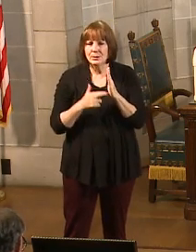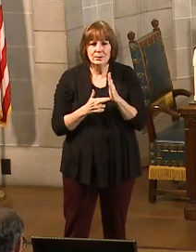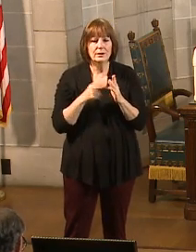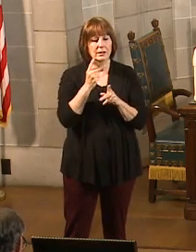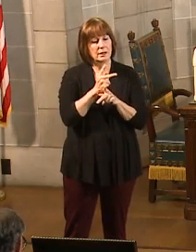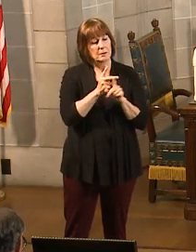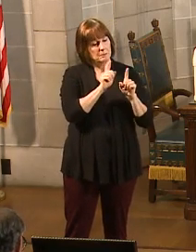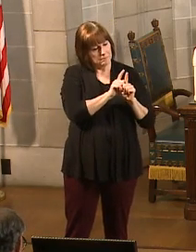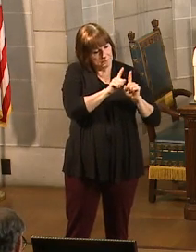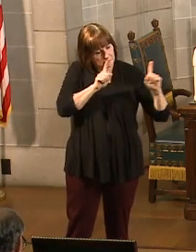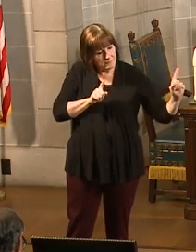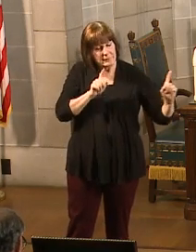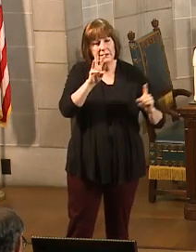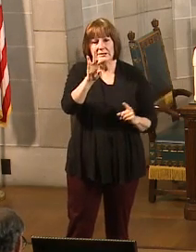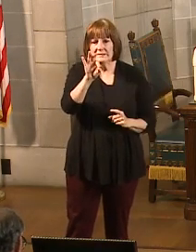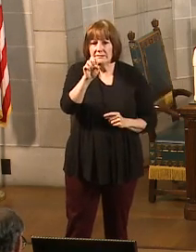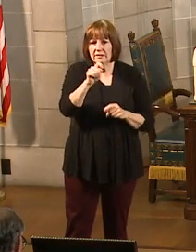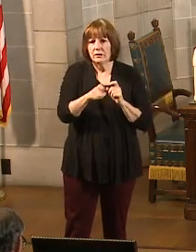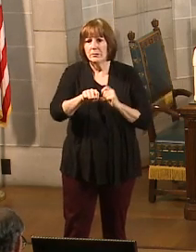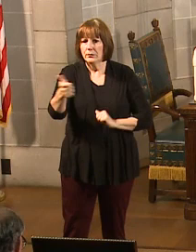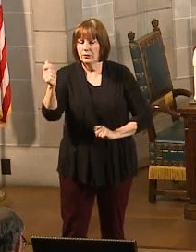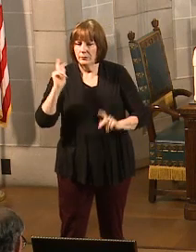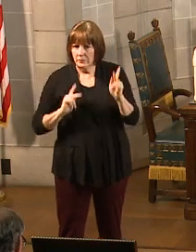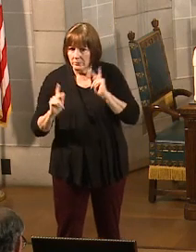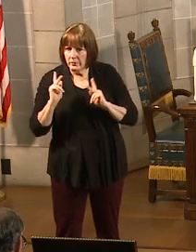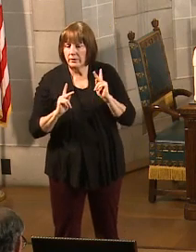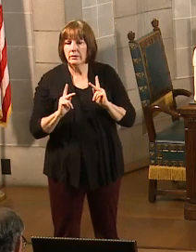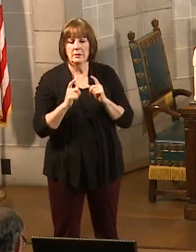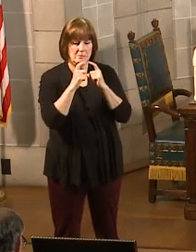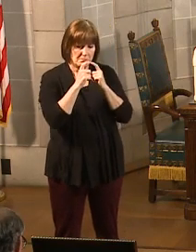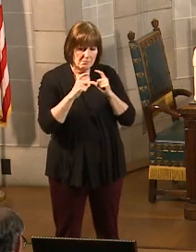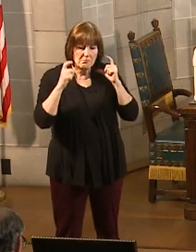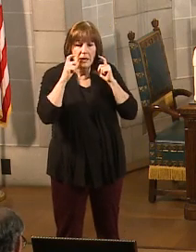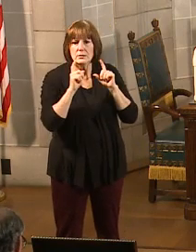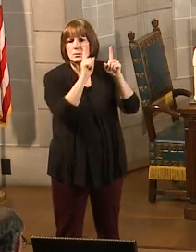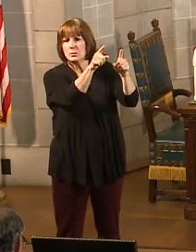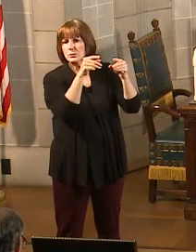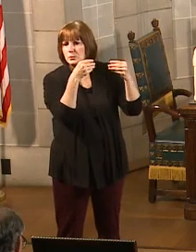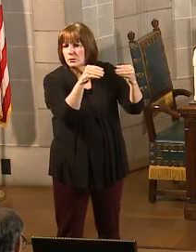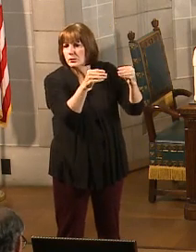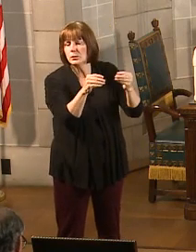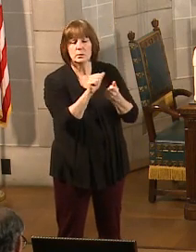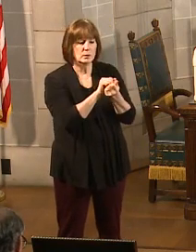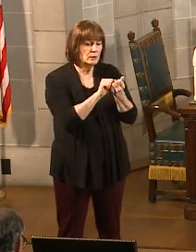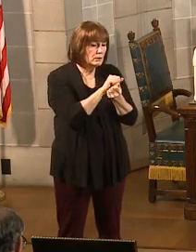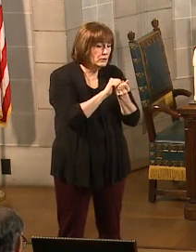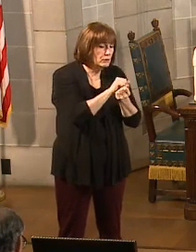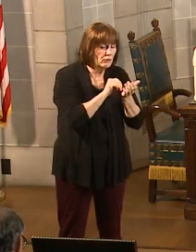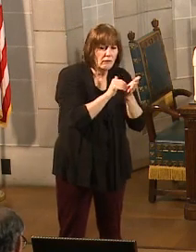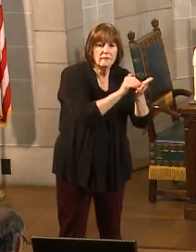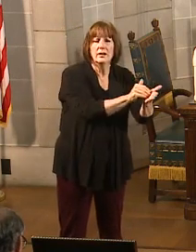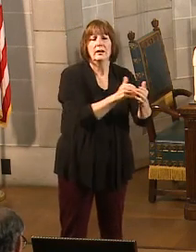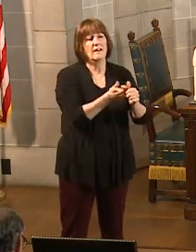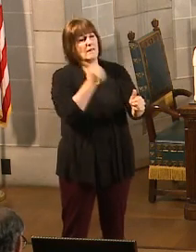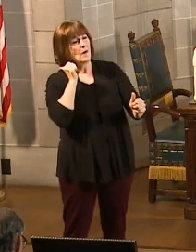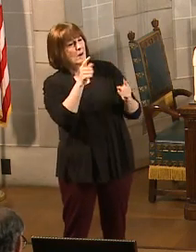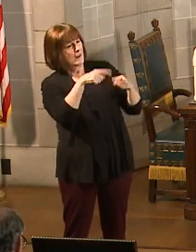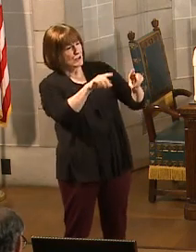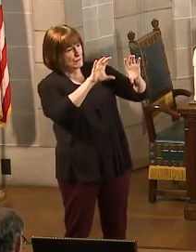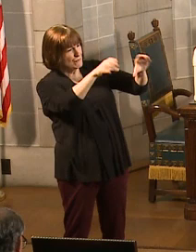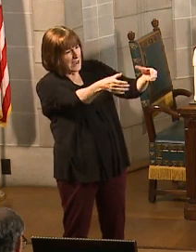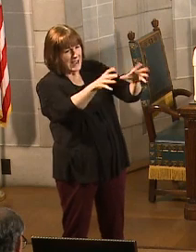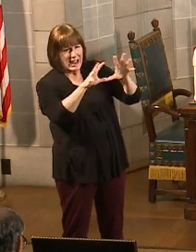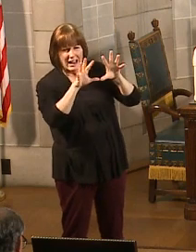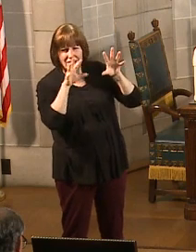that 6 feet distance between you and other people, wear a mask when you go to the store, wash your hands often, avoid those crowded bars